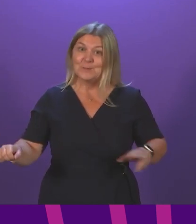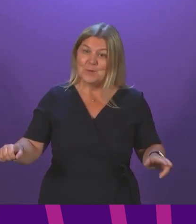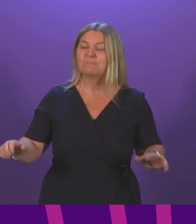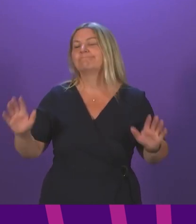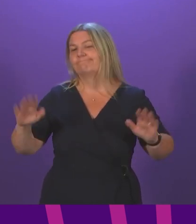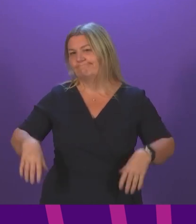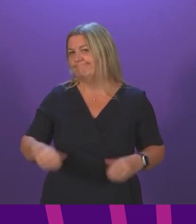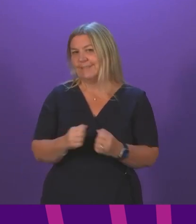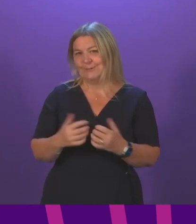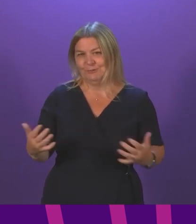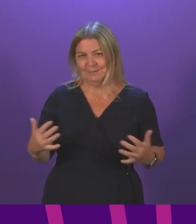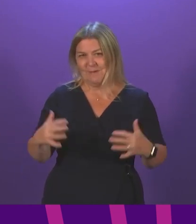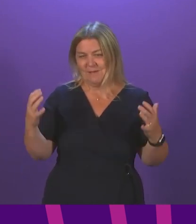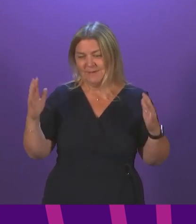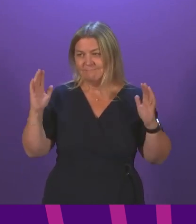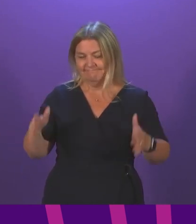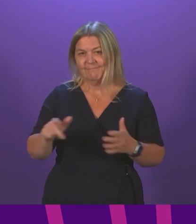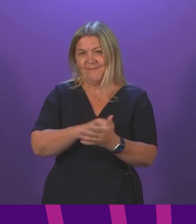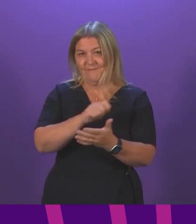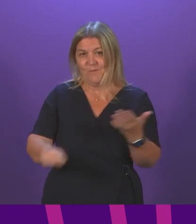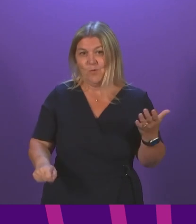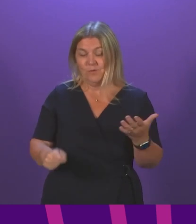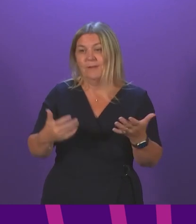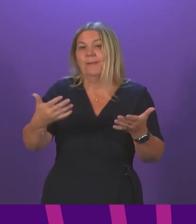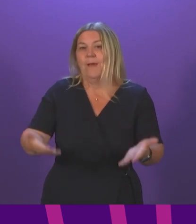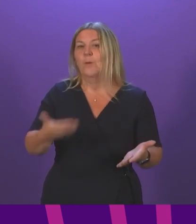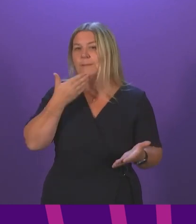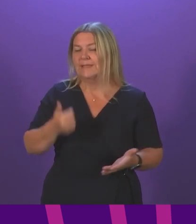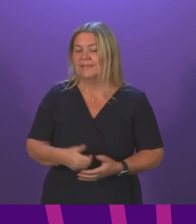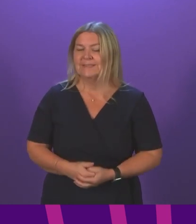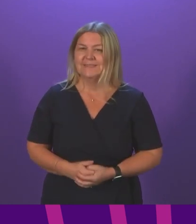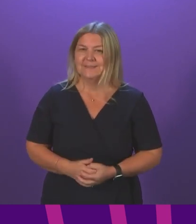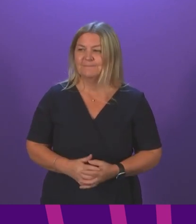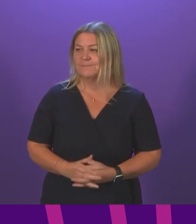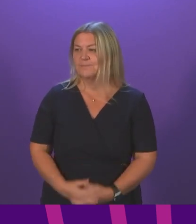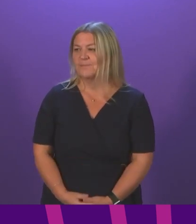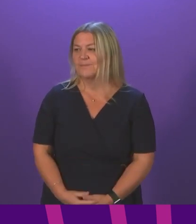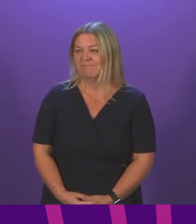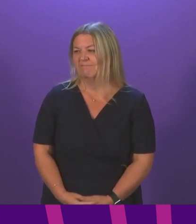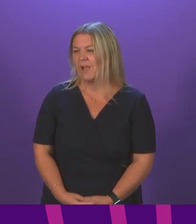not agreed, therefore we will move to a vote and members should cast their votes now.